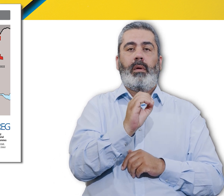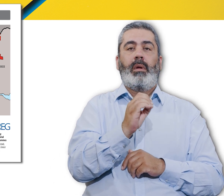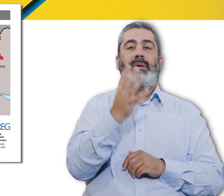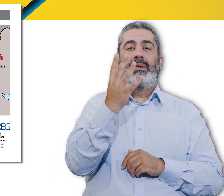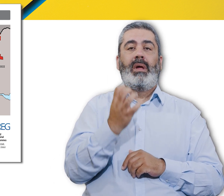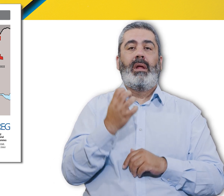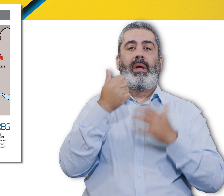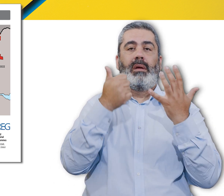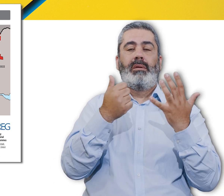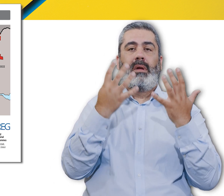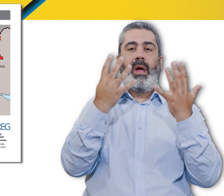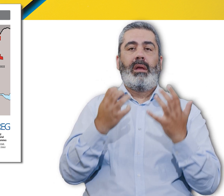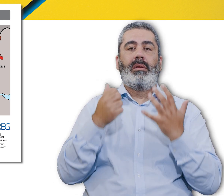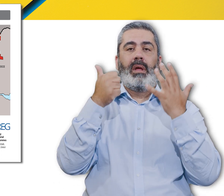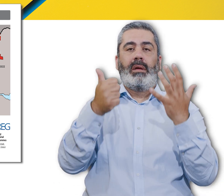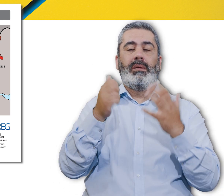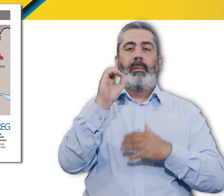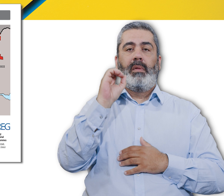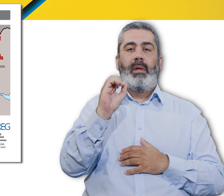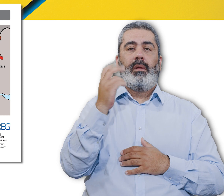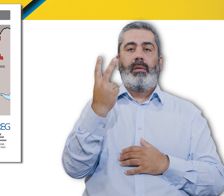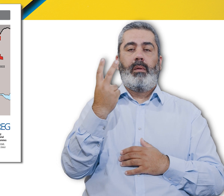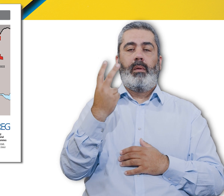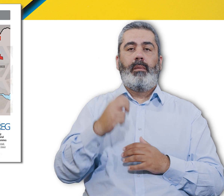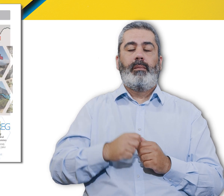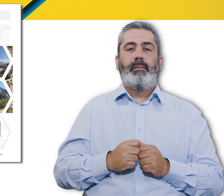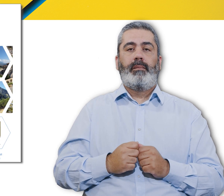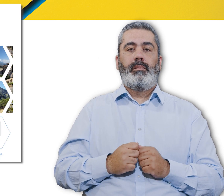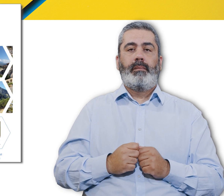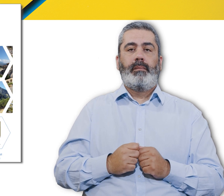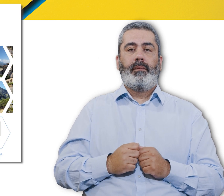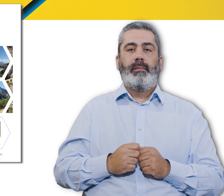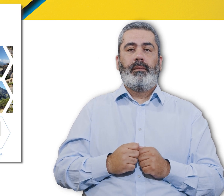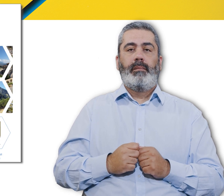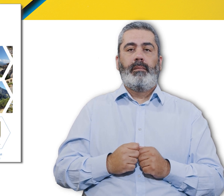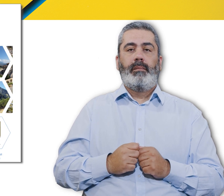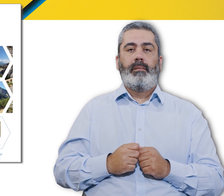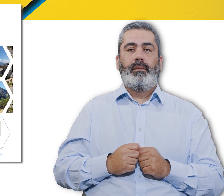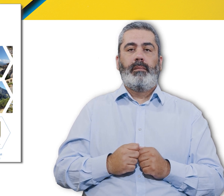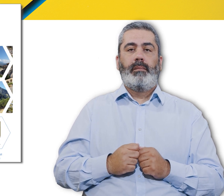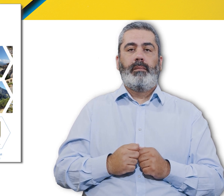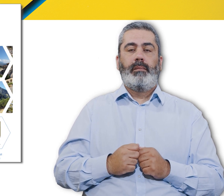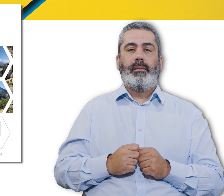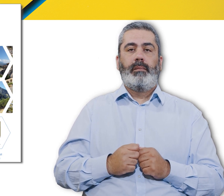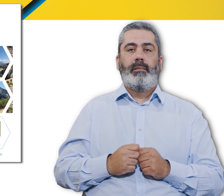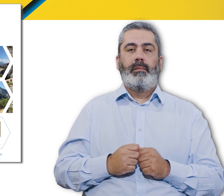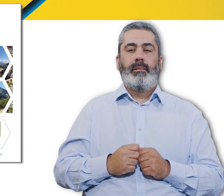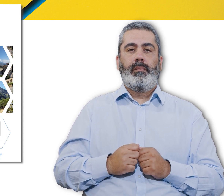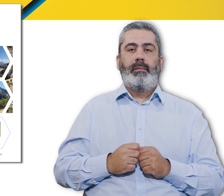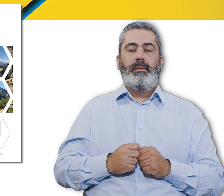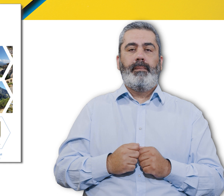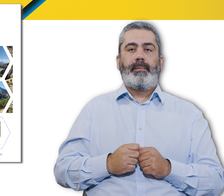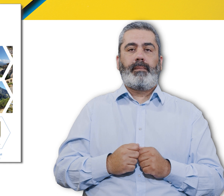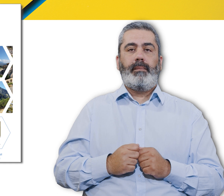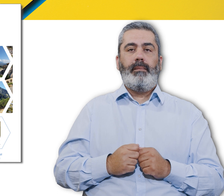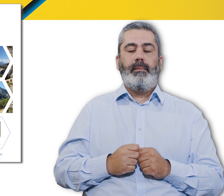469602. Email info@mor.gr. Back cover. Our vision is to foster the development of